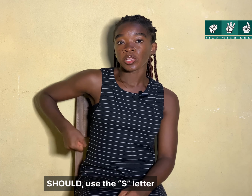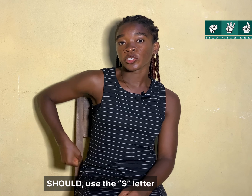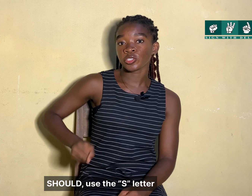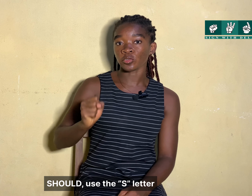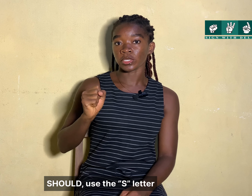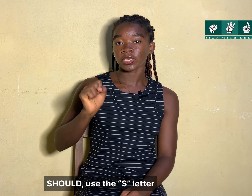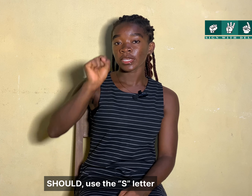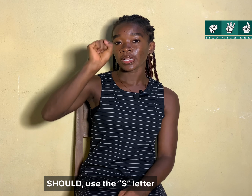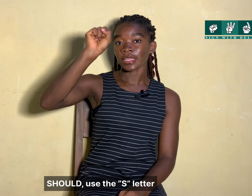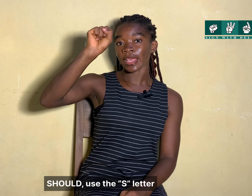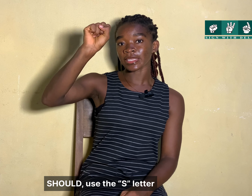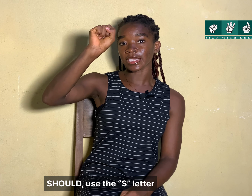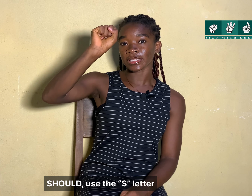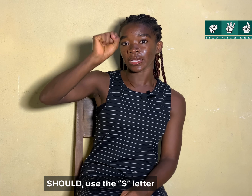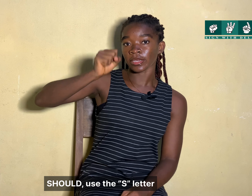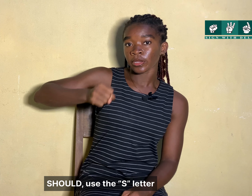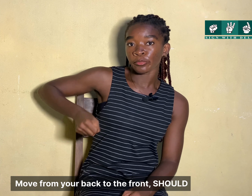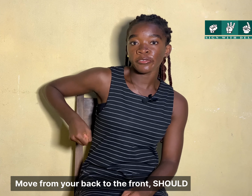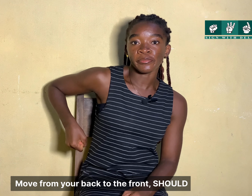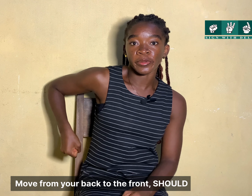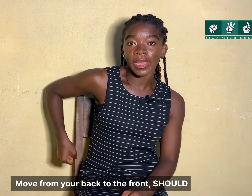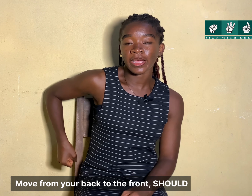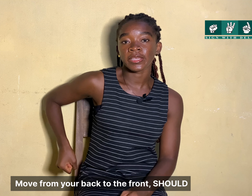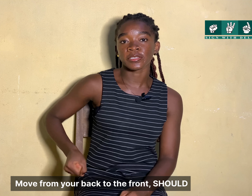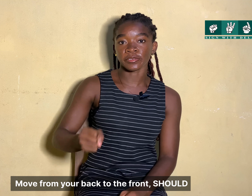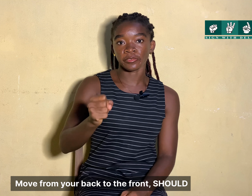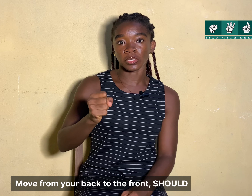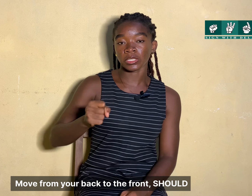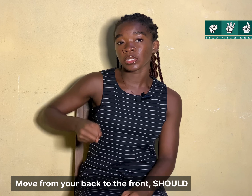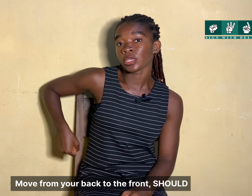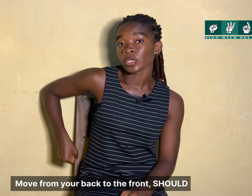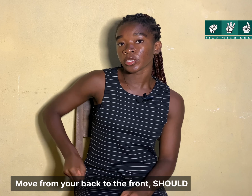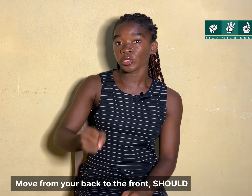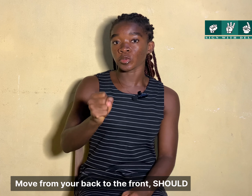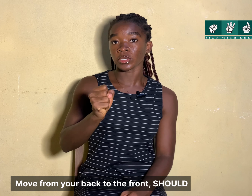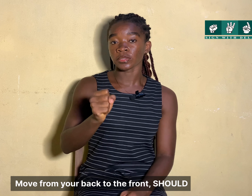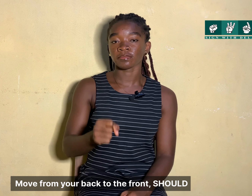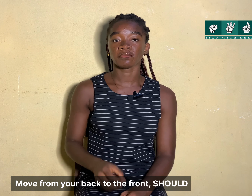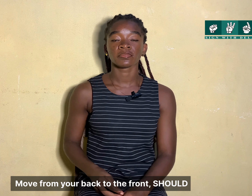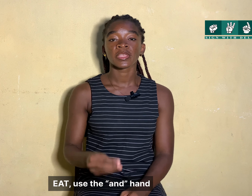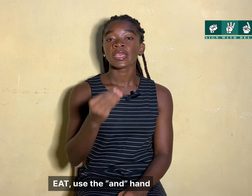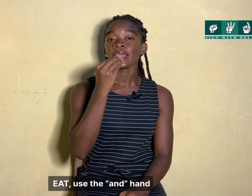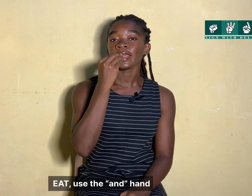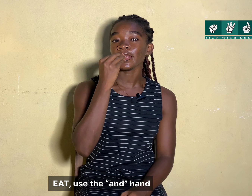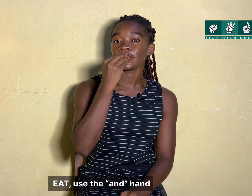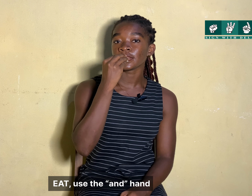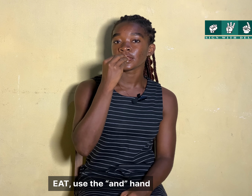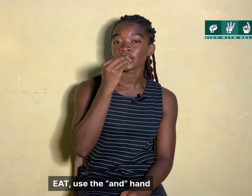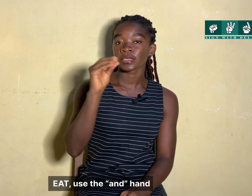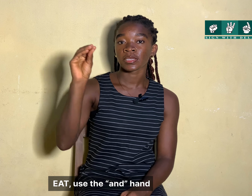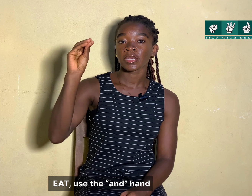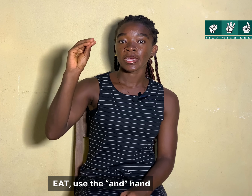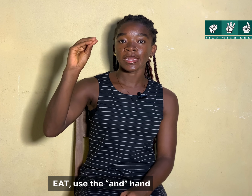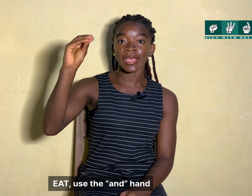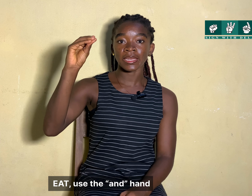Should. The S letter. Pull from your back to the front. Should. Eat. The end